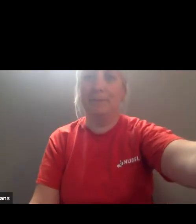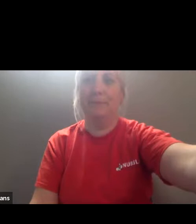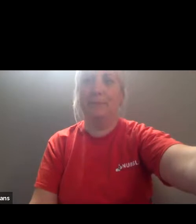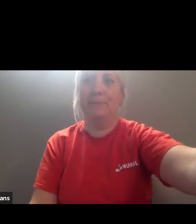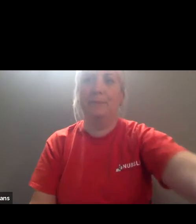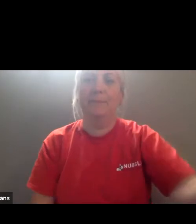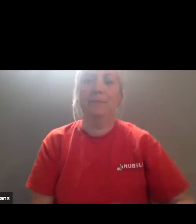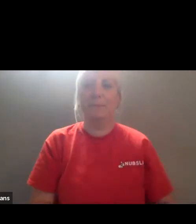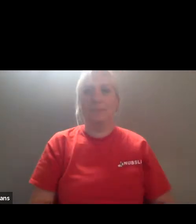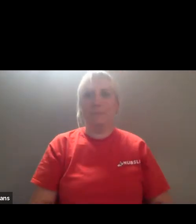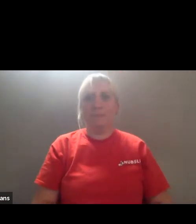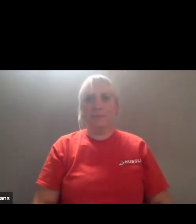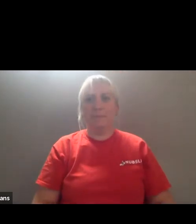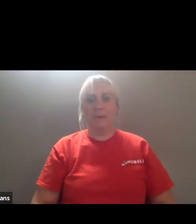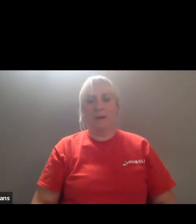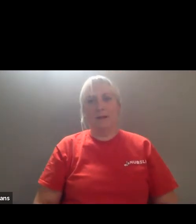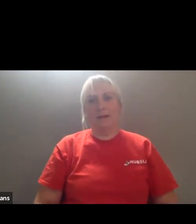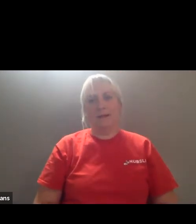That